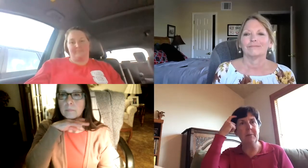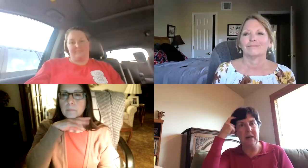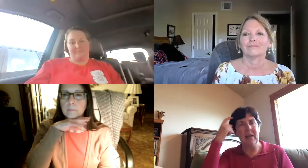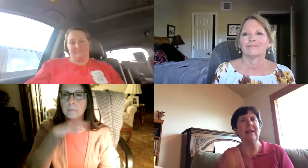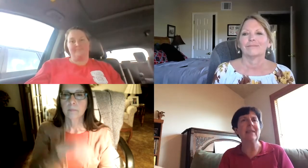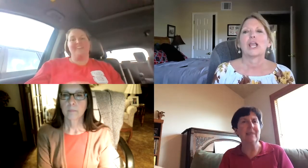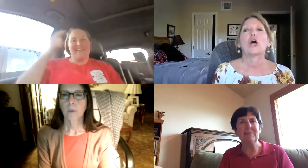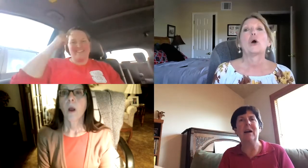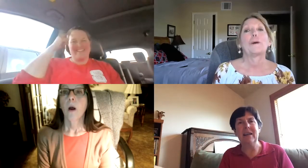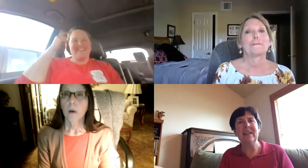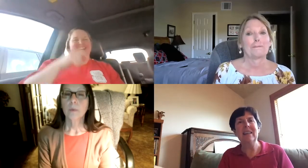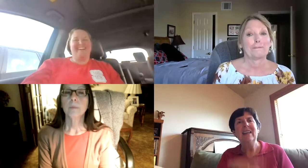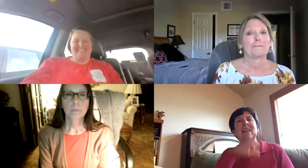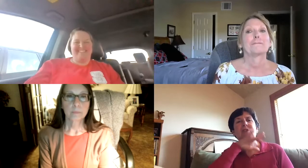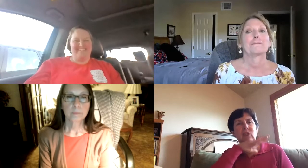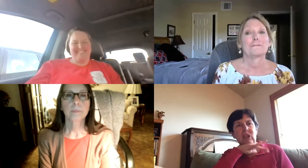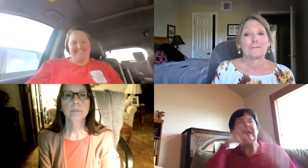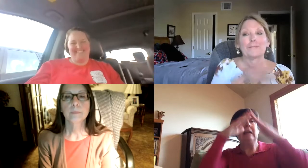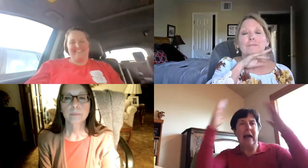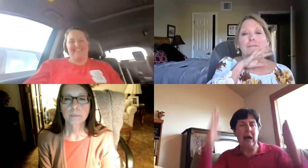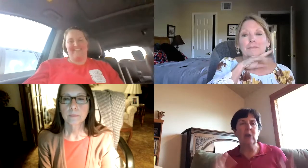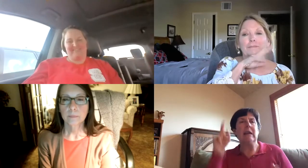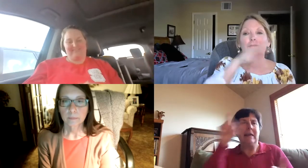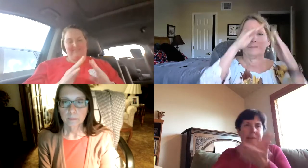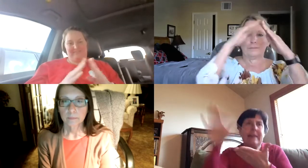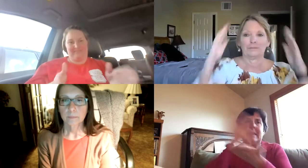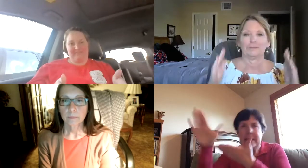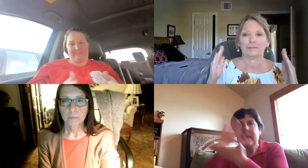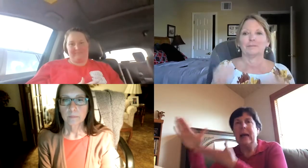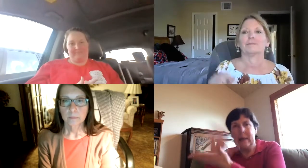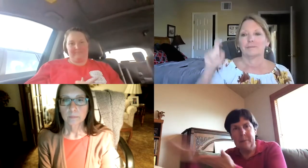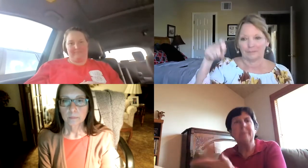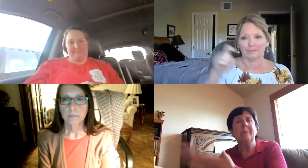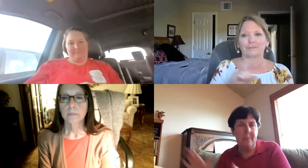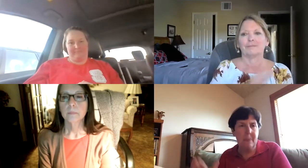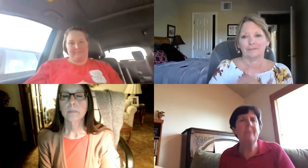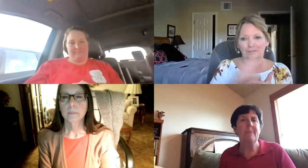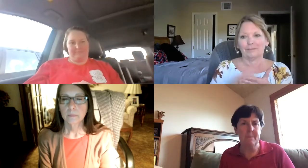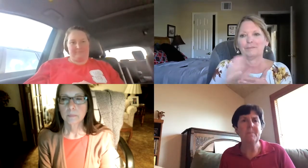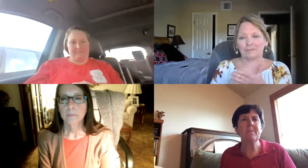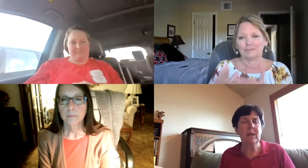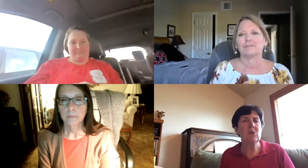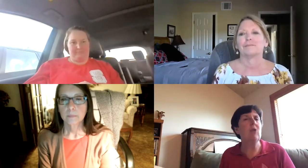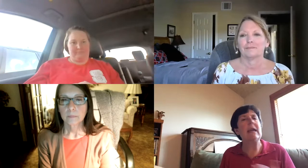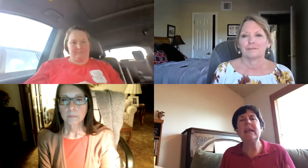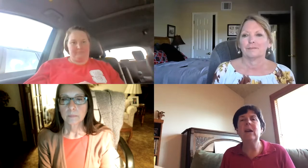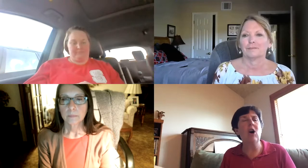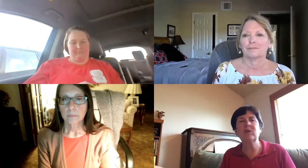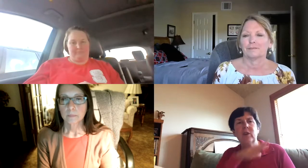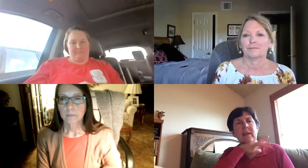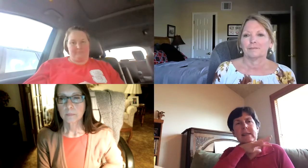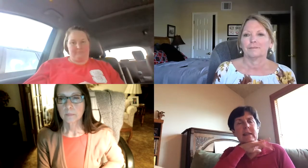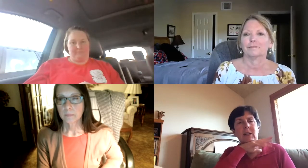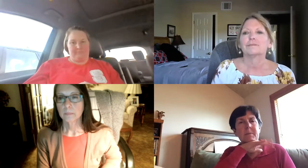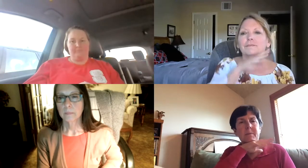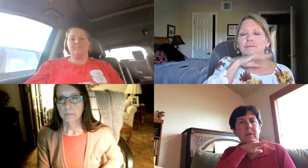dirty mind, right? Dirty house. I need to clean up. So any, all